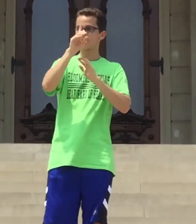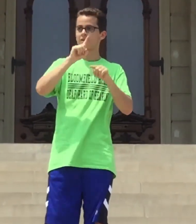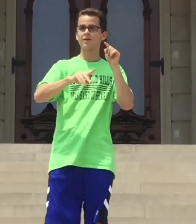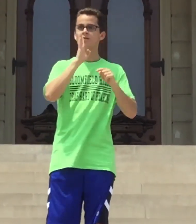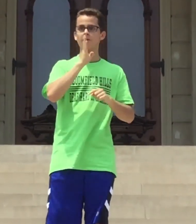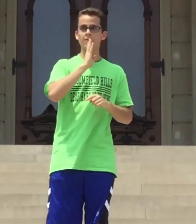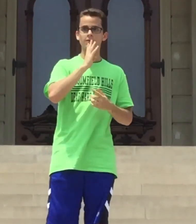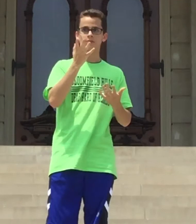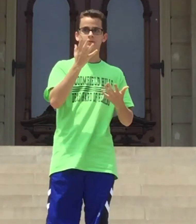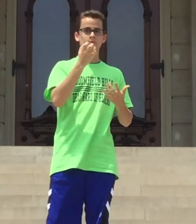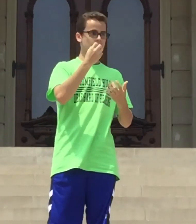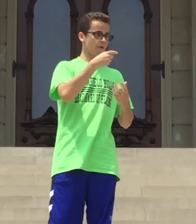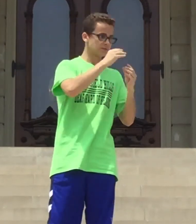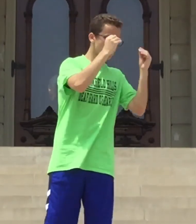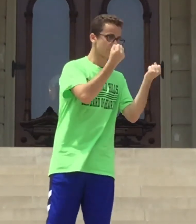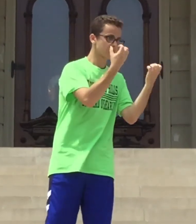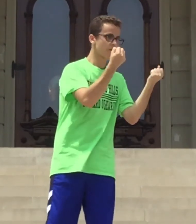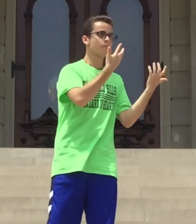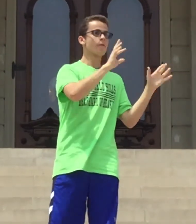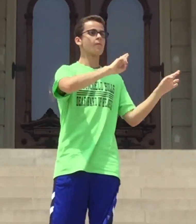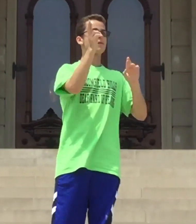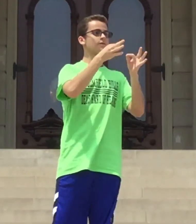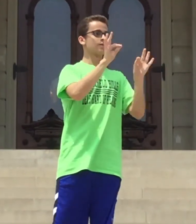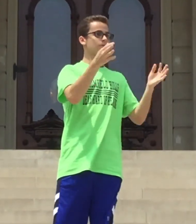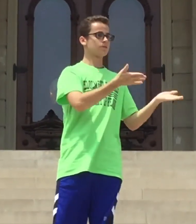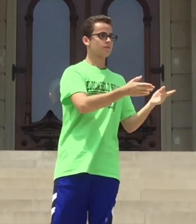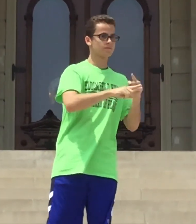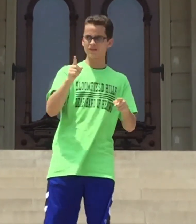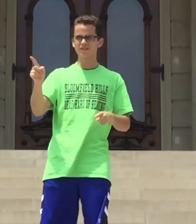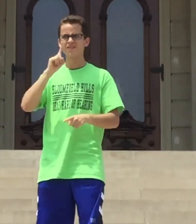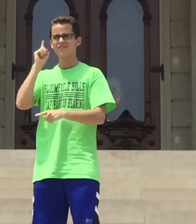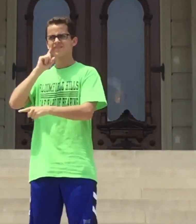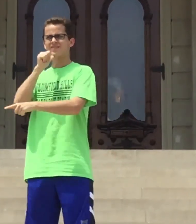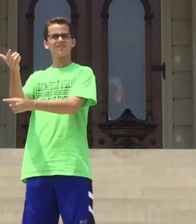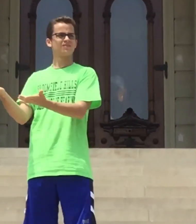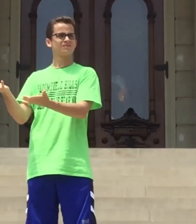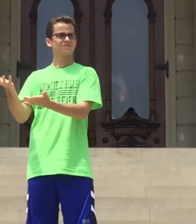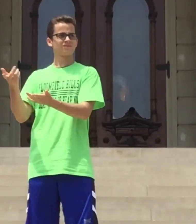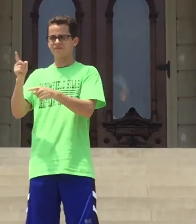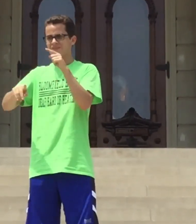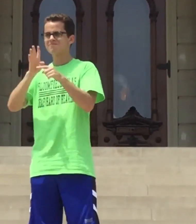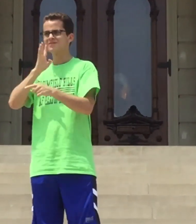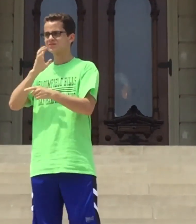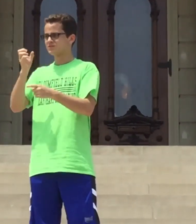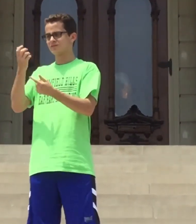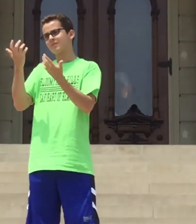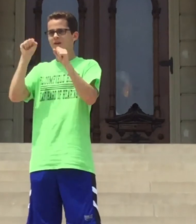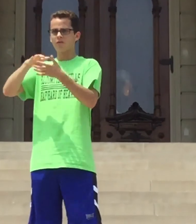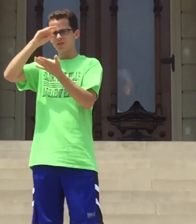Babies don't have the physical ability to speak when they're born. They're not ready for spoken language, but they are ready for language.